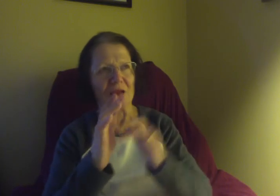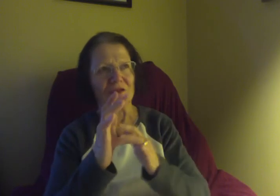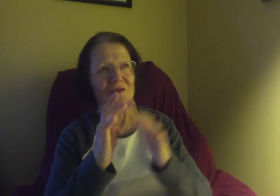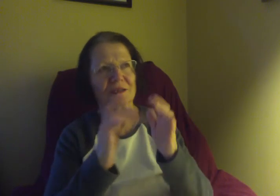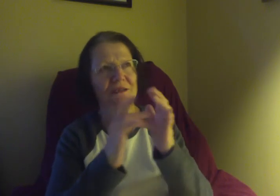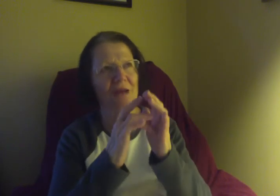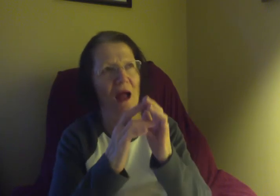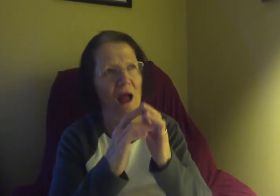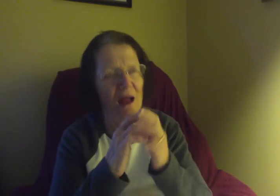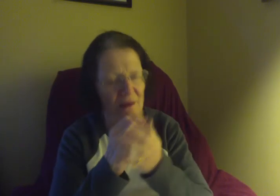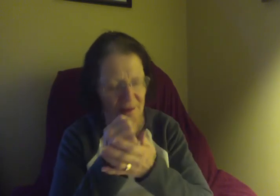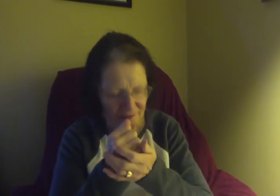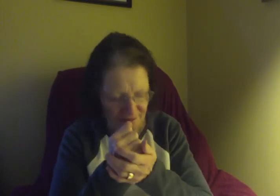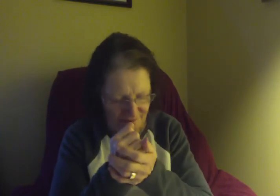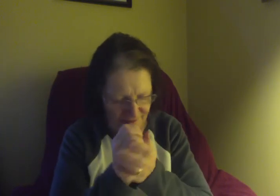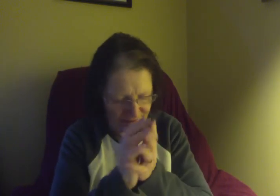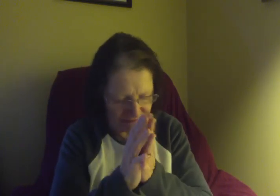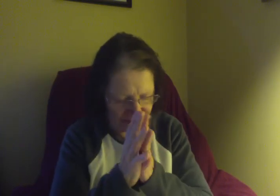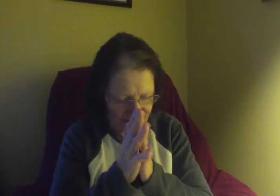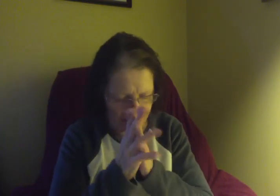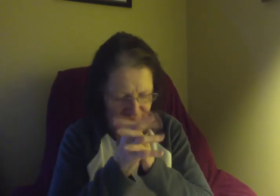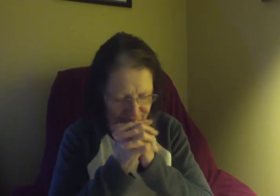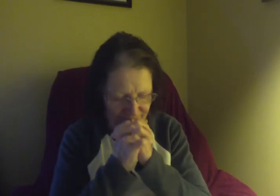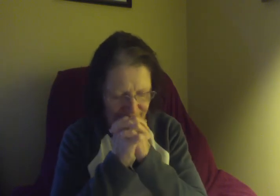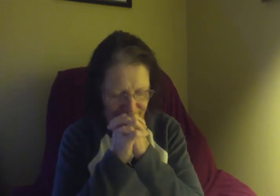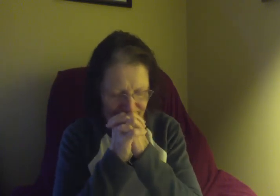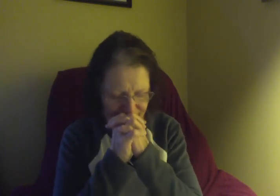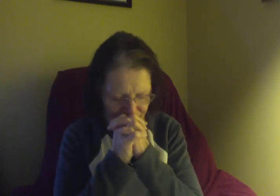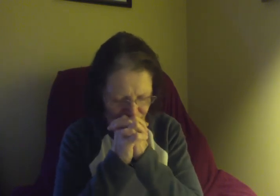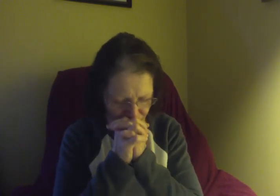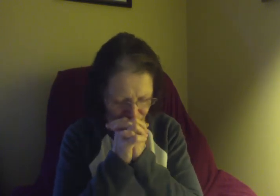Uh, Thank you.